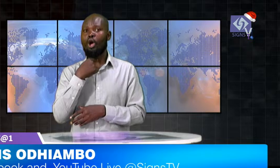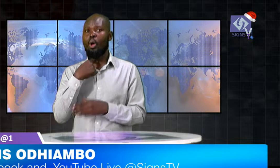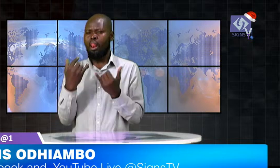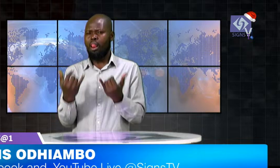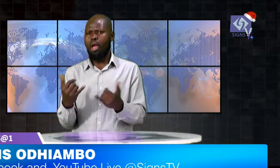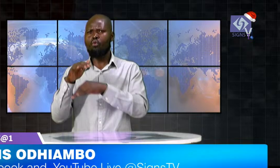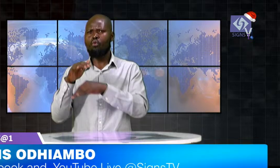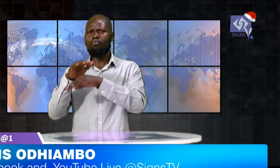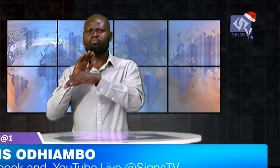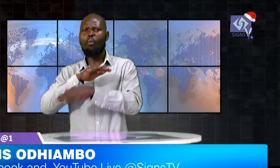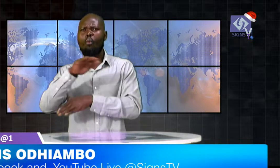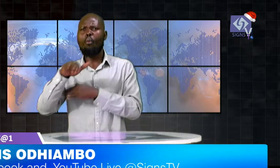this matter.